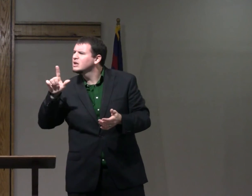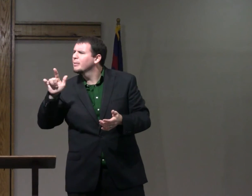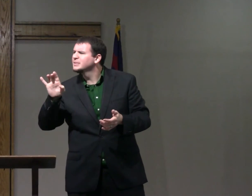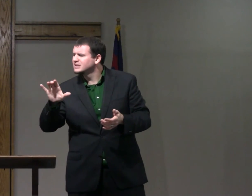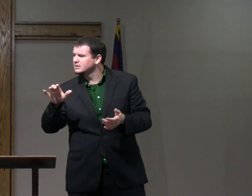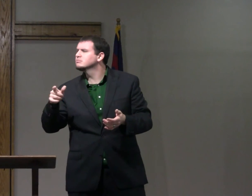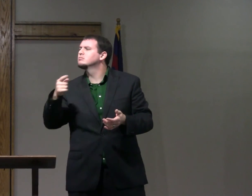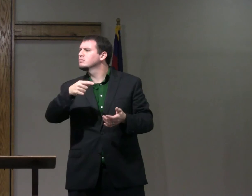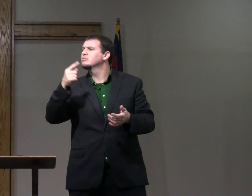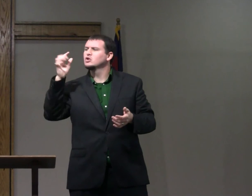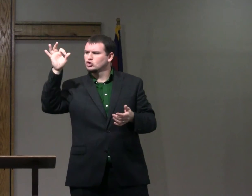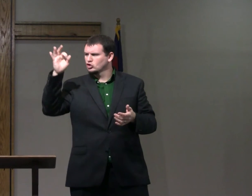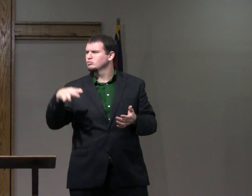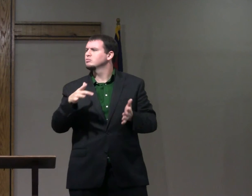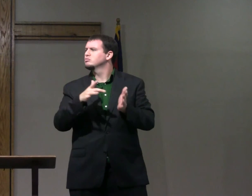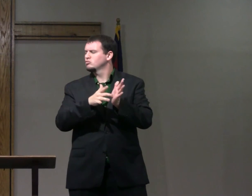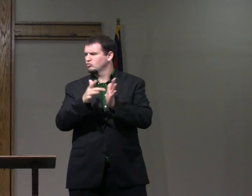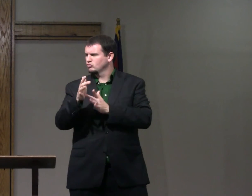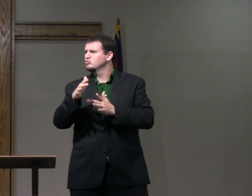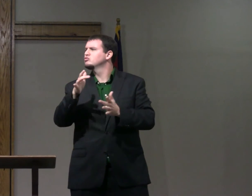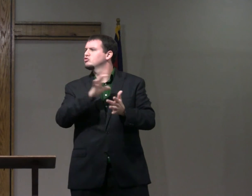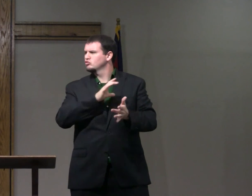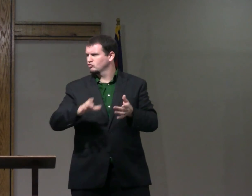and say, oh, you know, have you heard of DLBC,